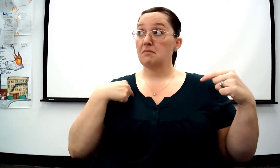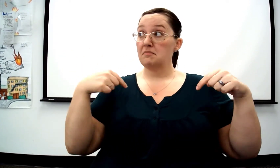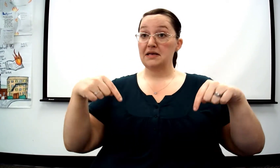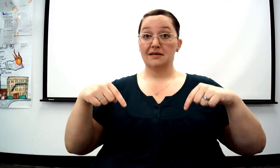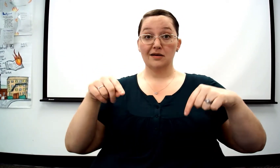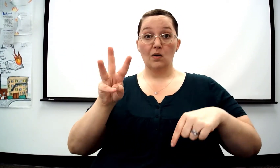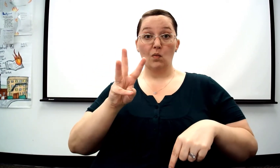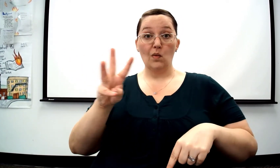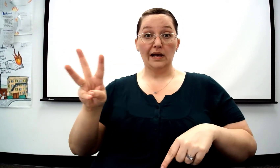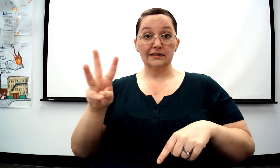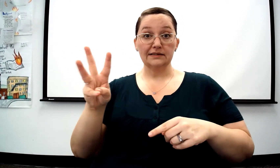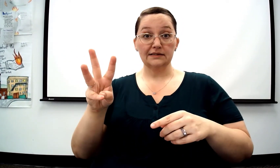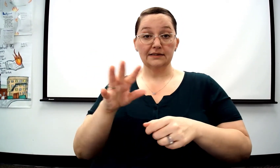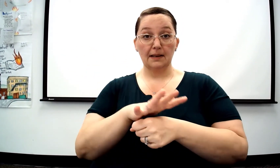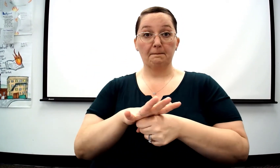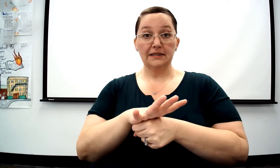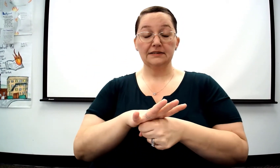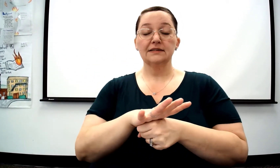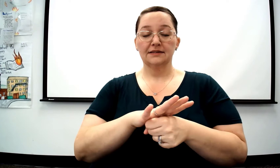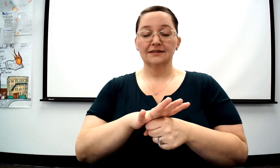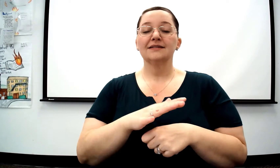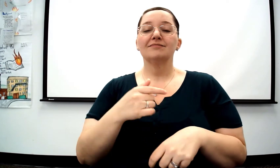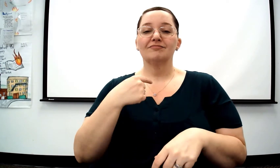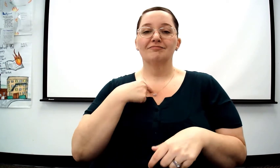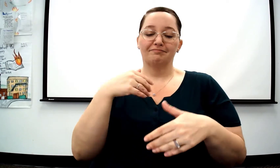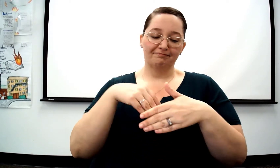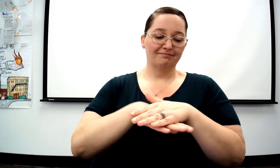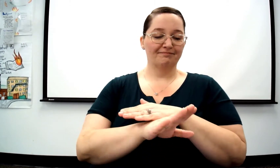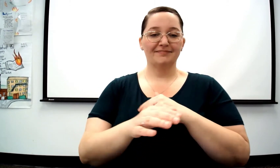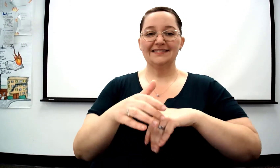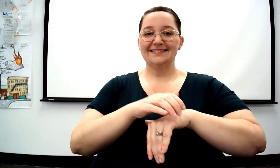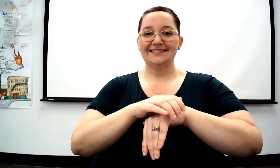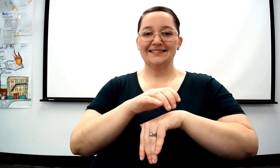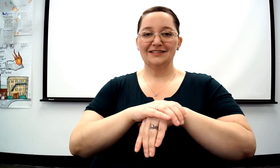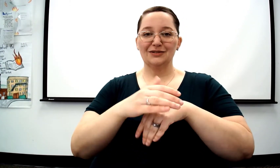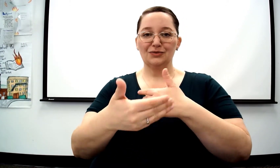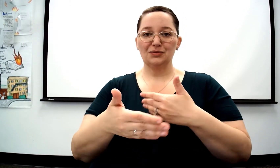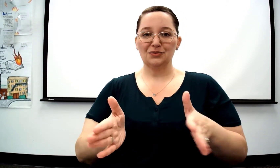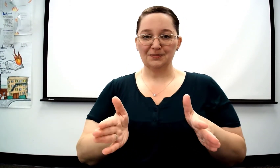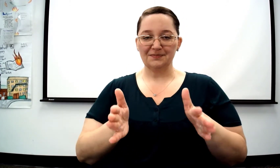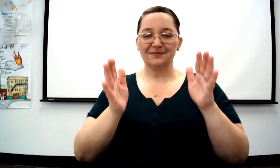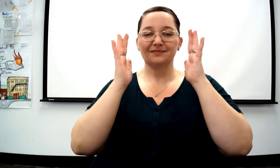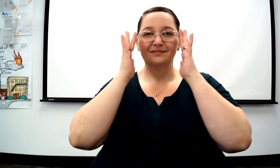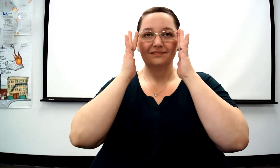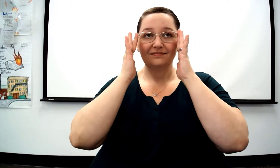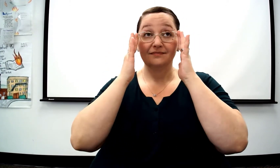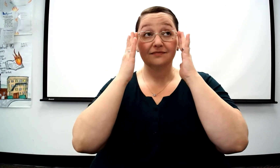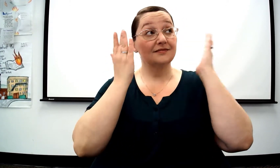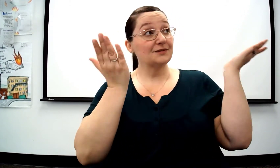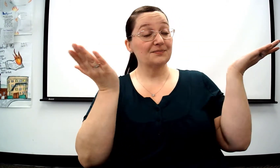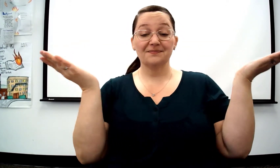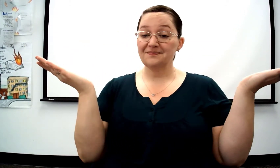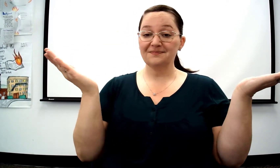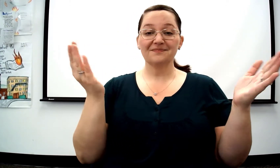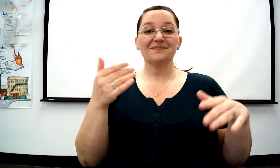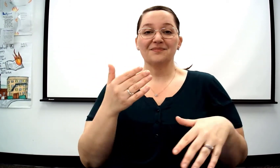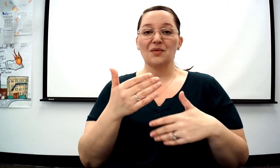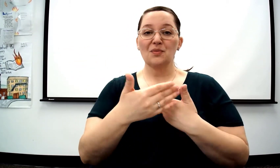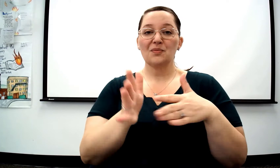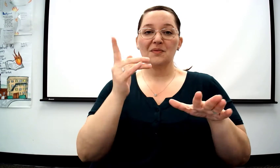me as much as the blaring lights. Those were flashing all over. So I came up to Coastal West and I am